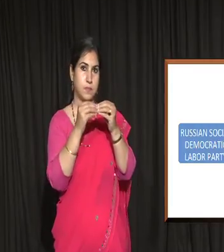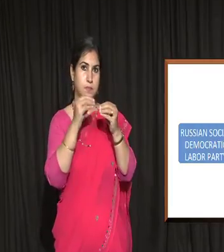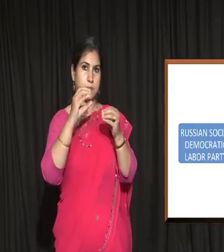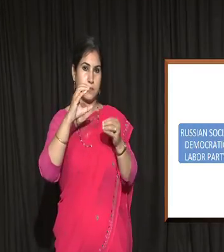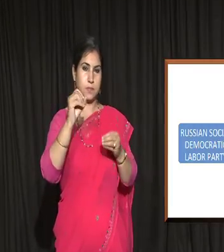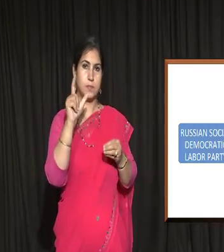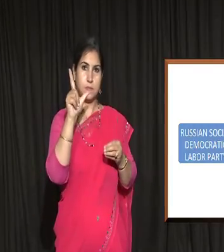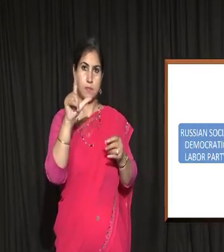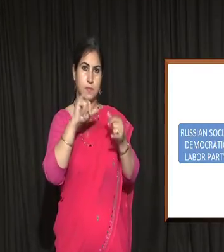Bolshevik.